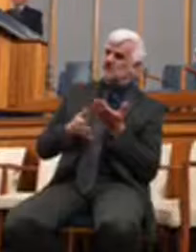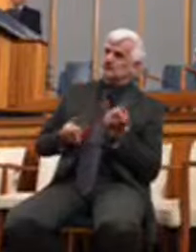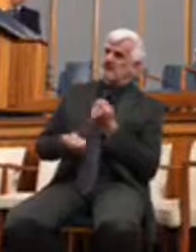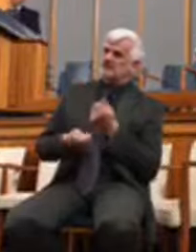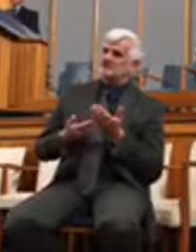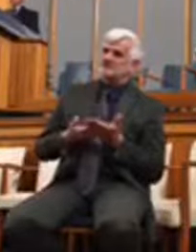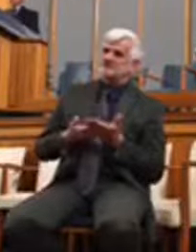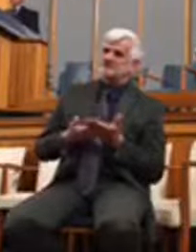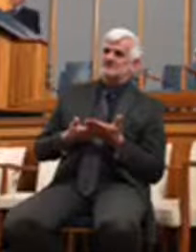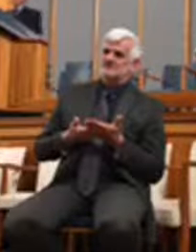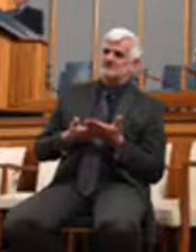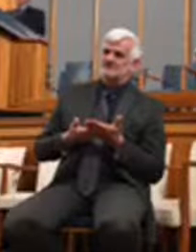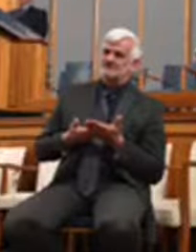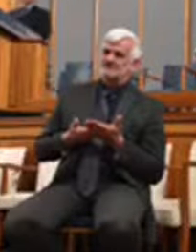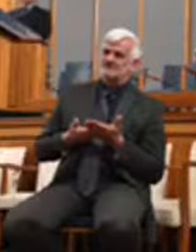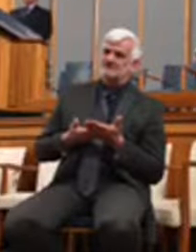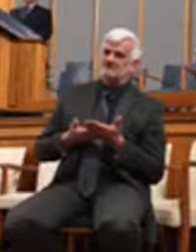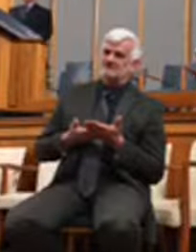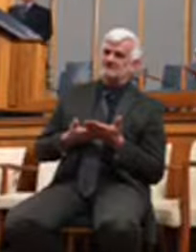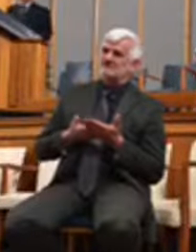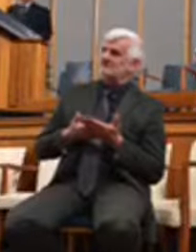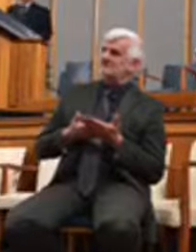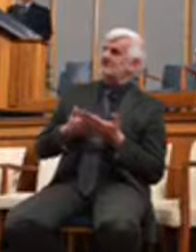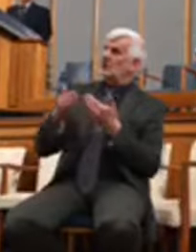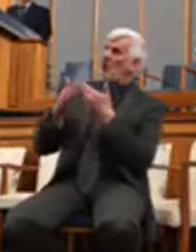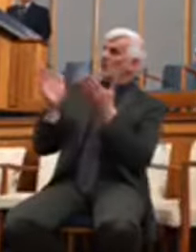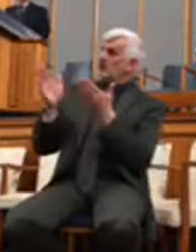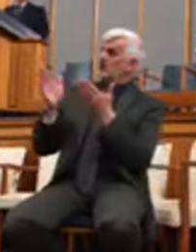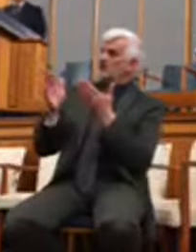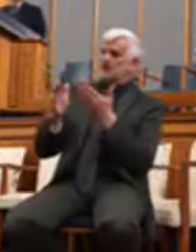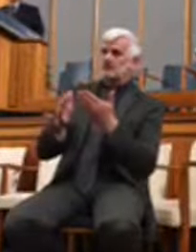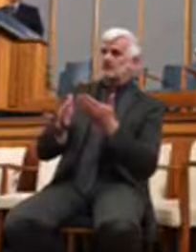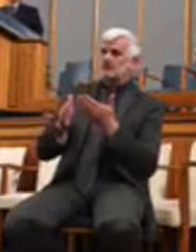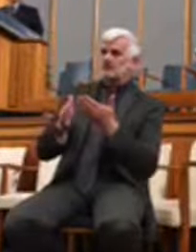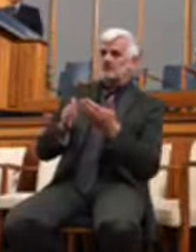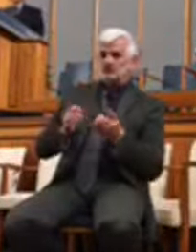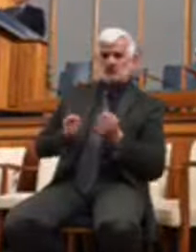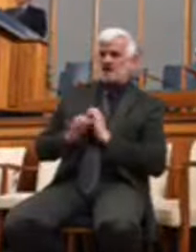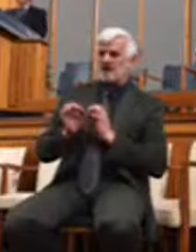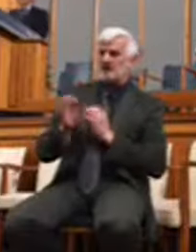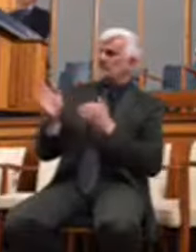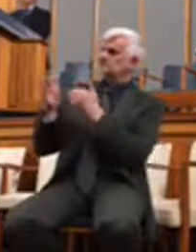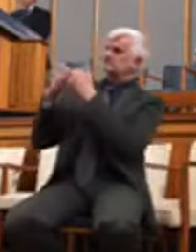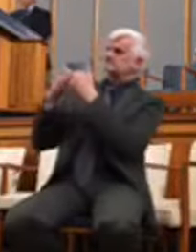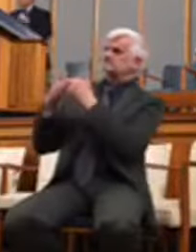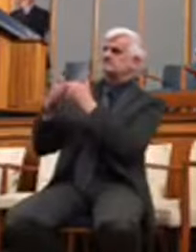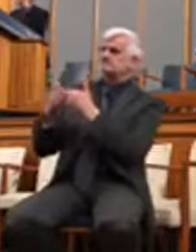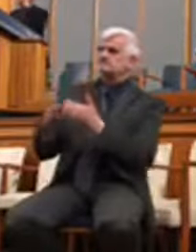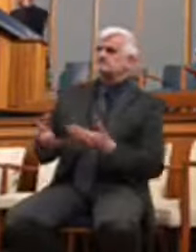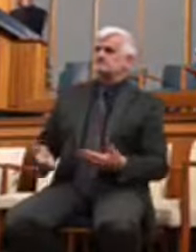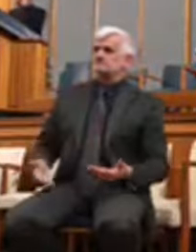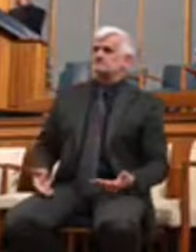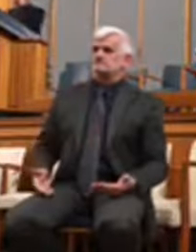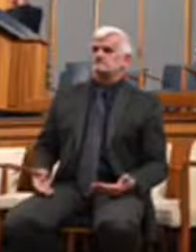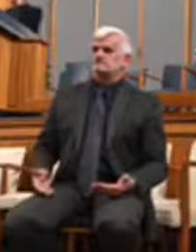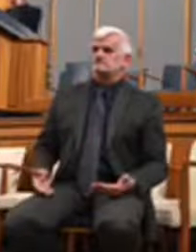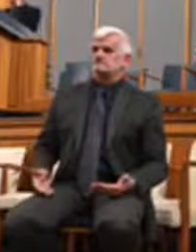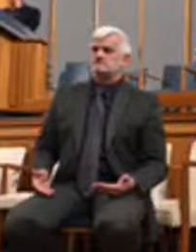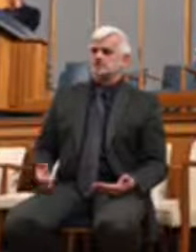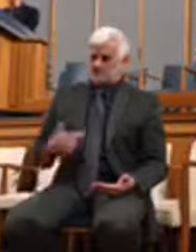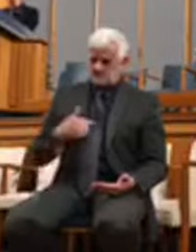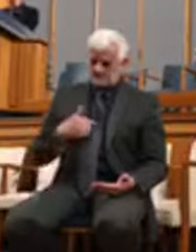And I will explain. So repentance implores God. Repentance prays to God. "I